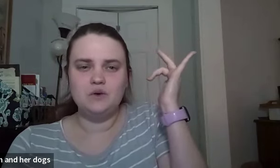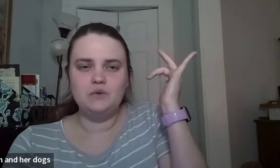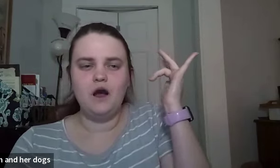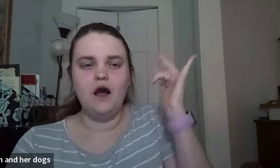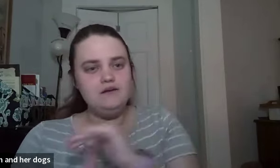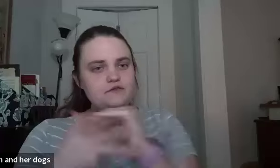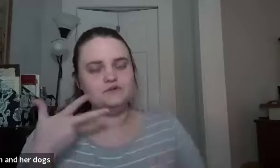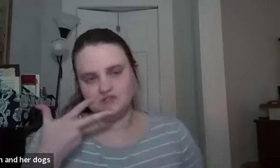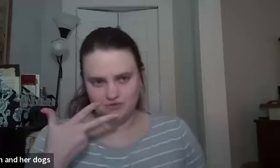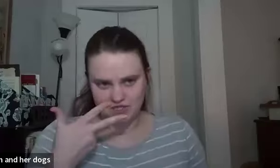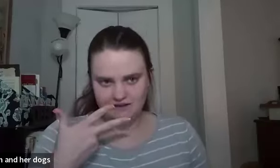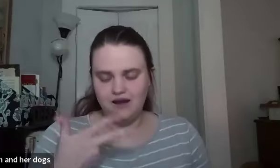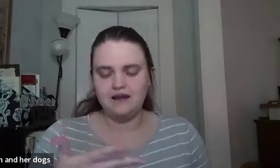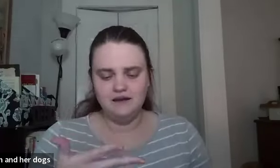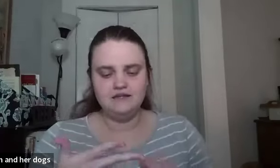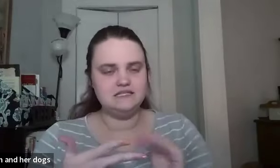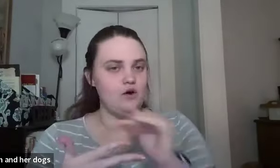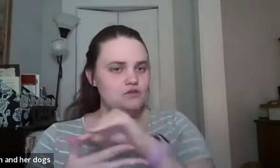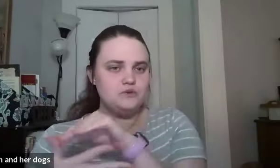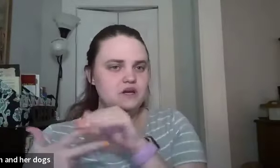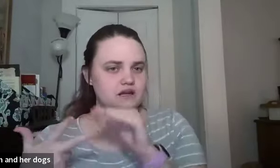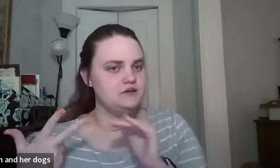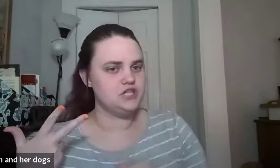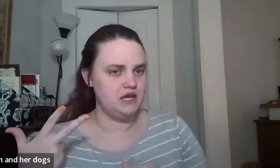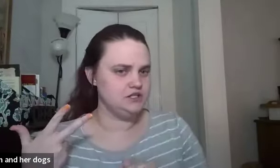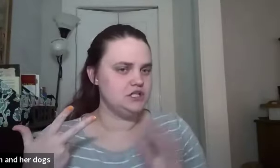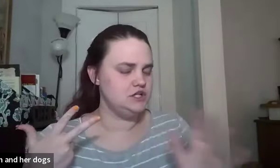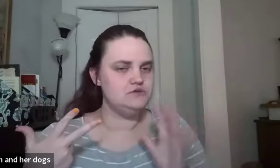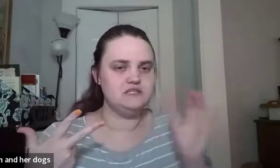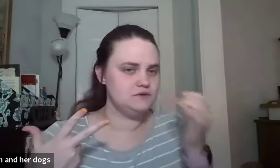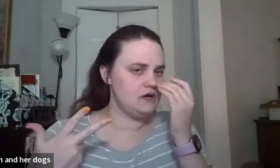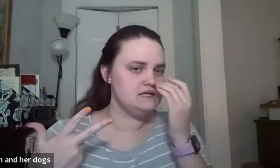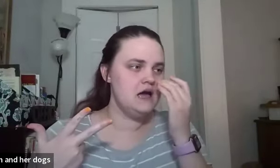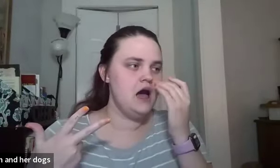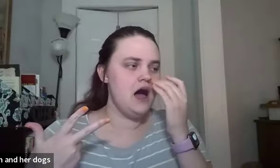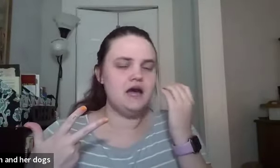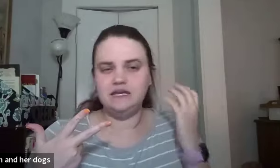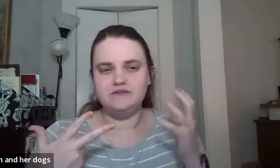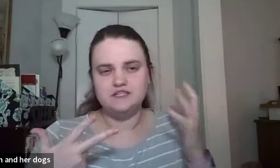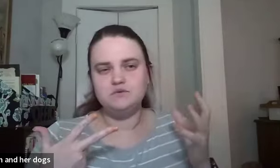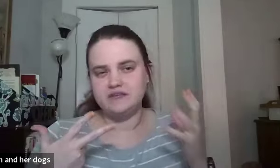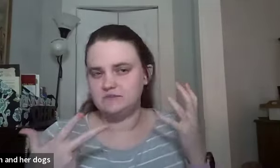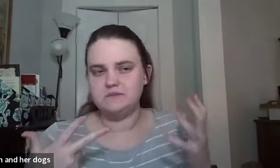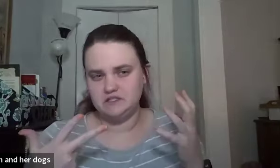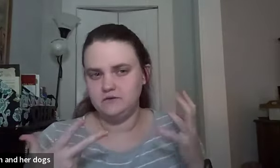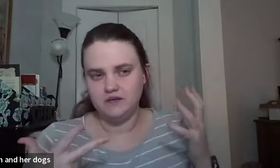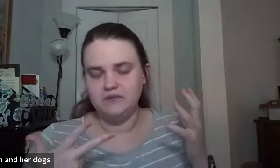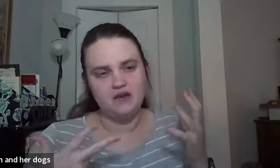So of those three, I kind of see all three kind of interchange and use different ways. Again, this is one that sometimes I do feel can be kind of